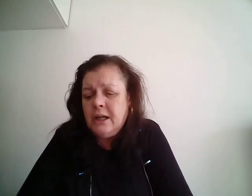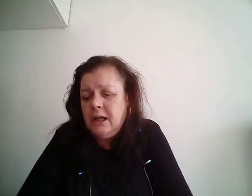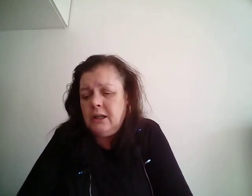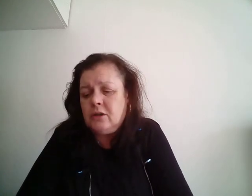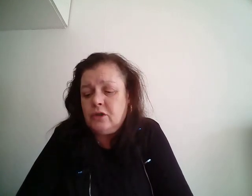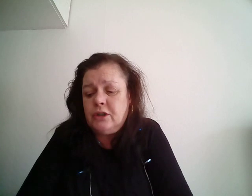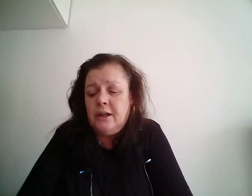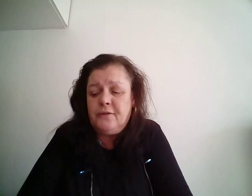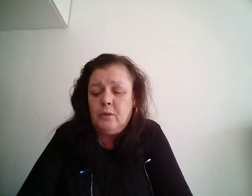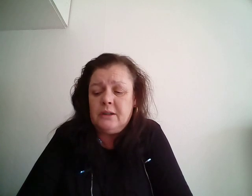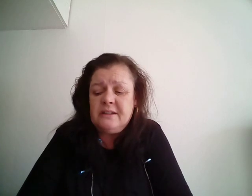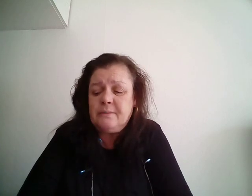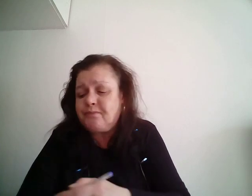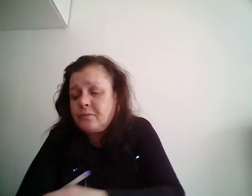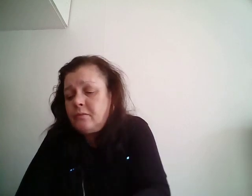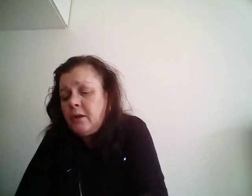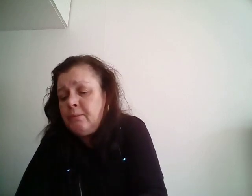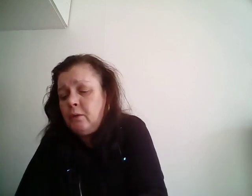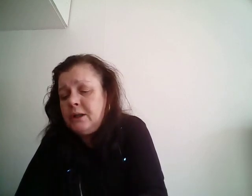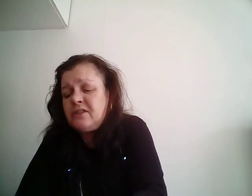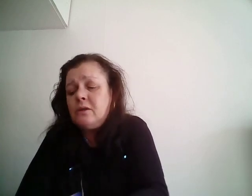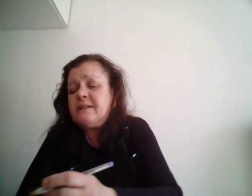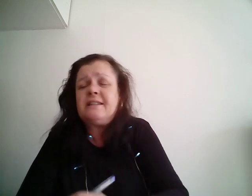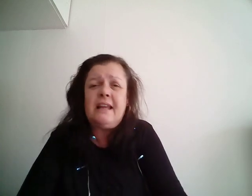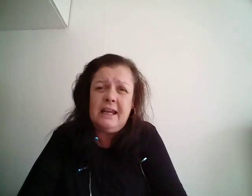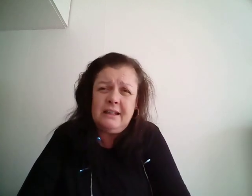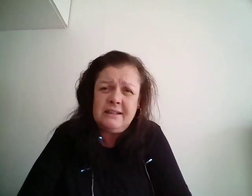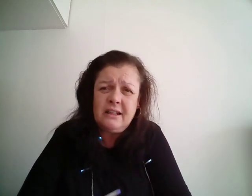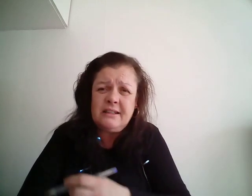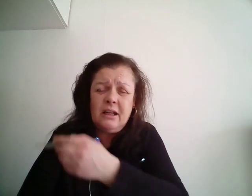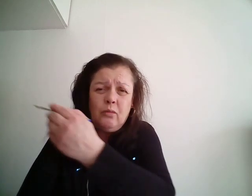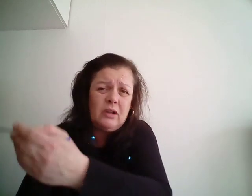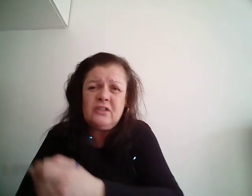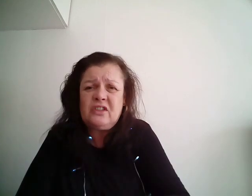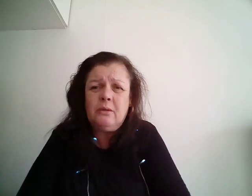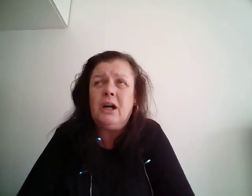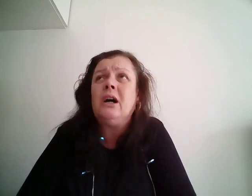And of course, you know, for ones. But what he was also saying is that ones who are